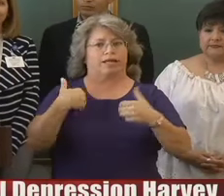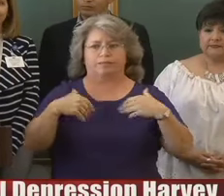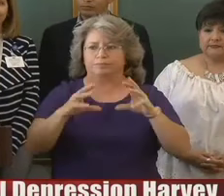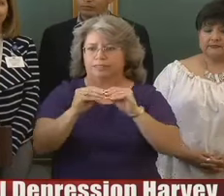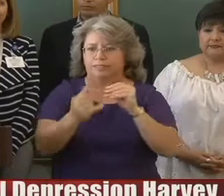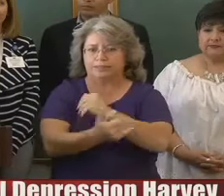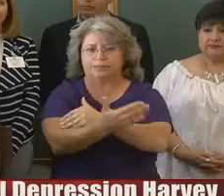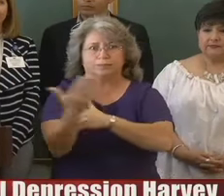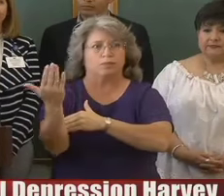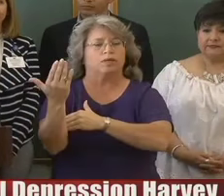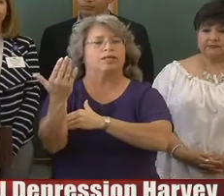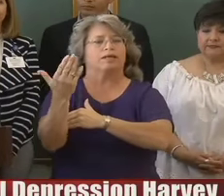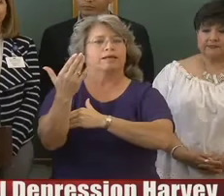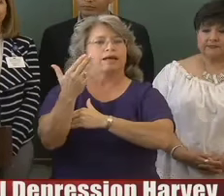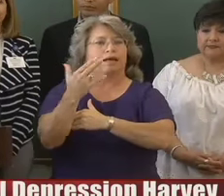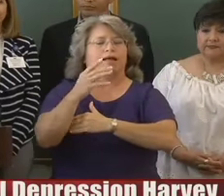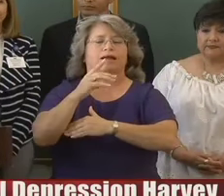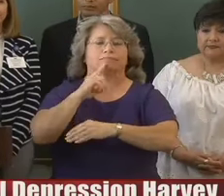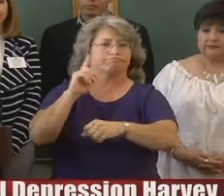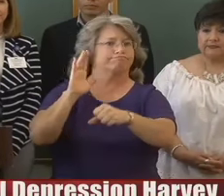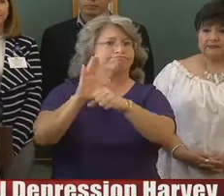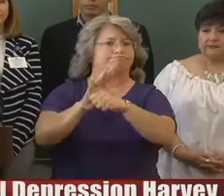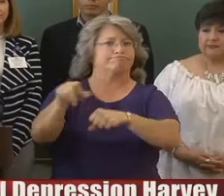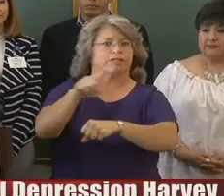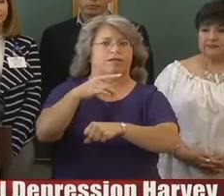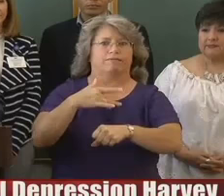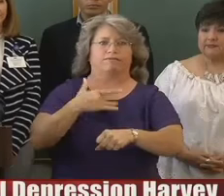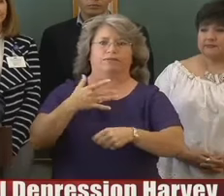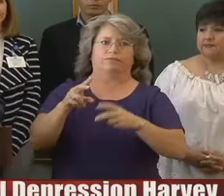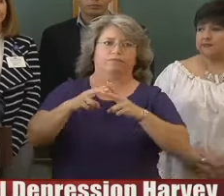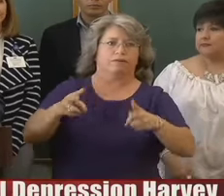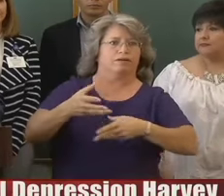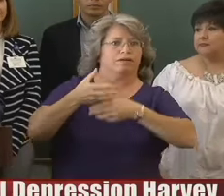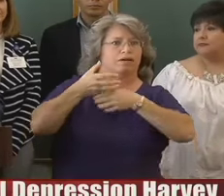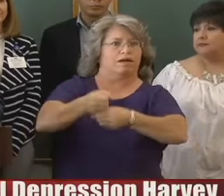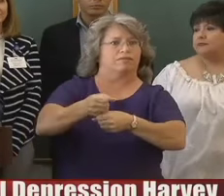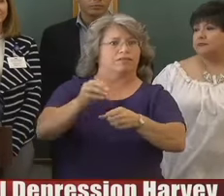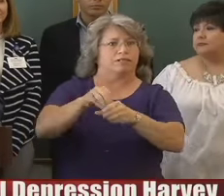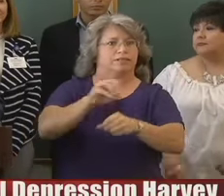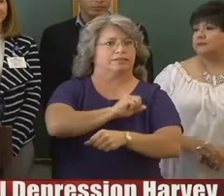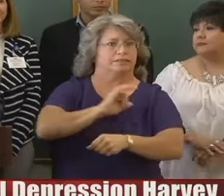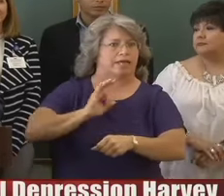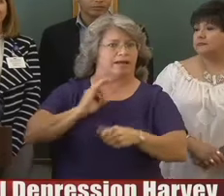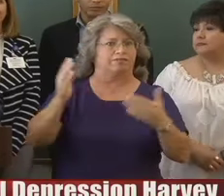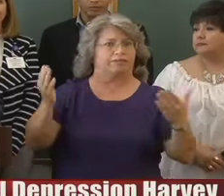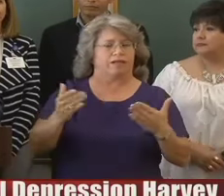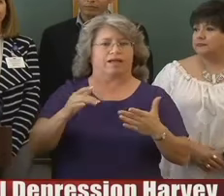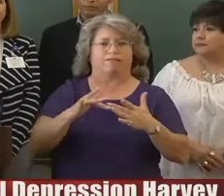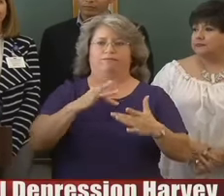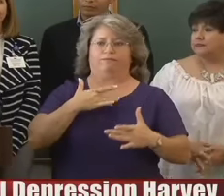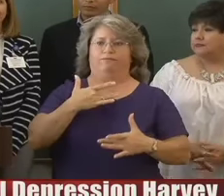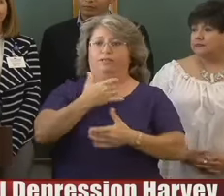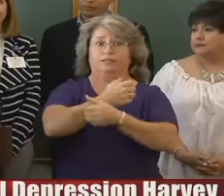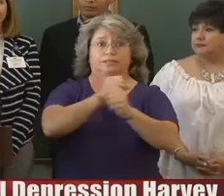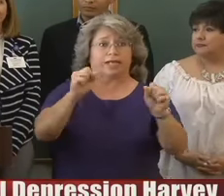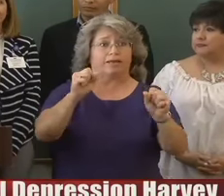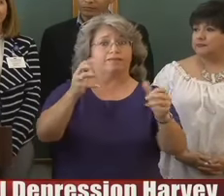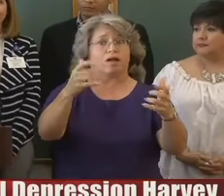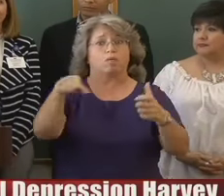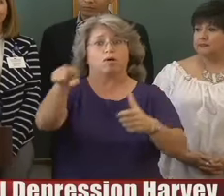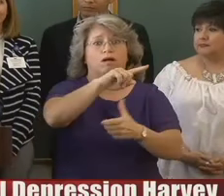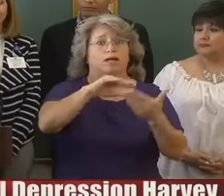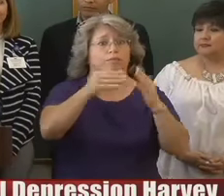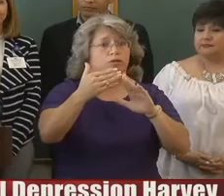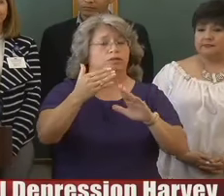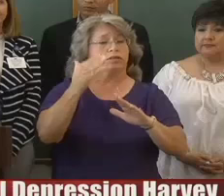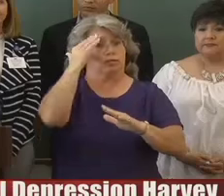them, and I can assure you I've got as much confidence in them as I could possibly have. I feel safe, and I think the community needs to feel safe